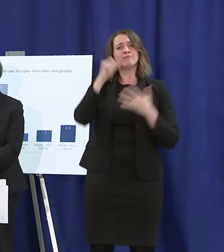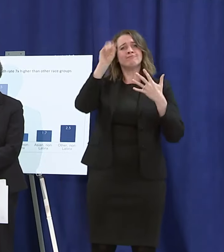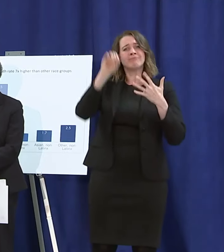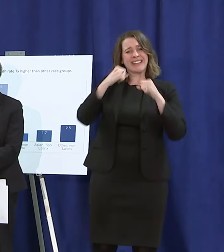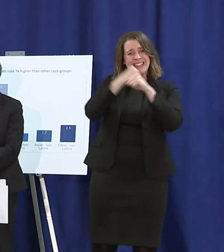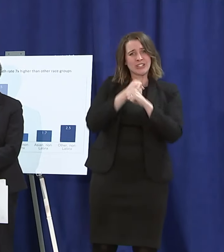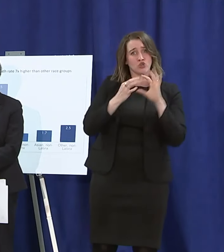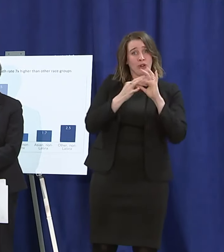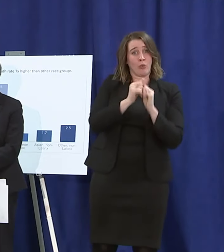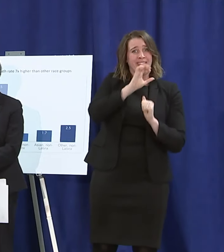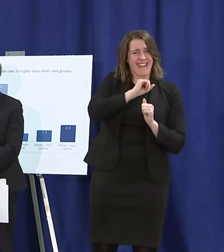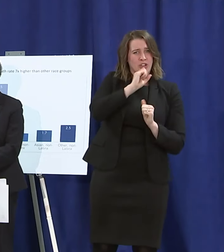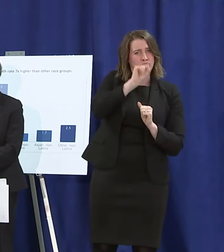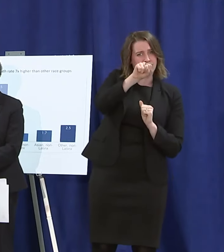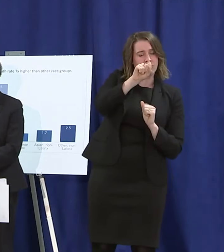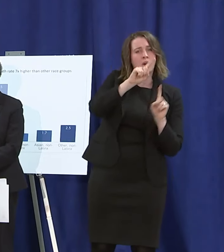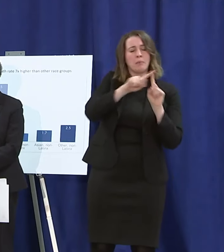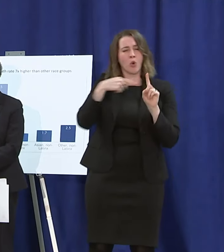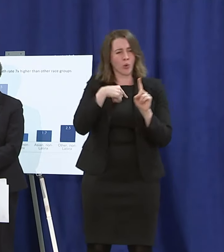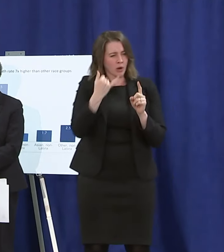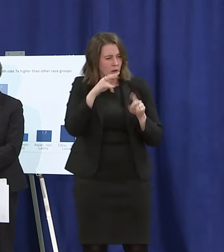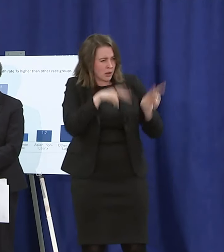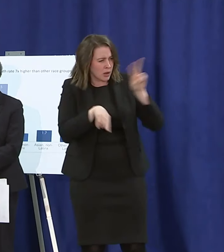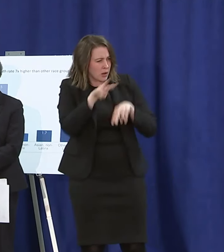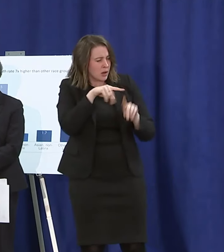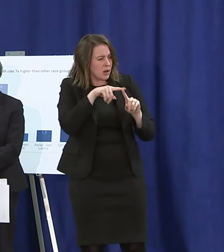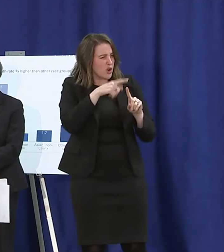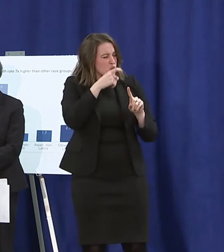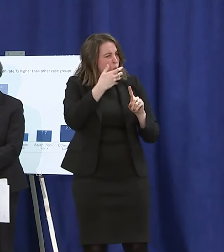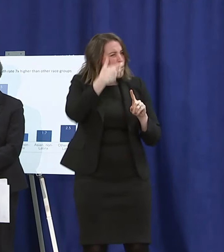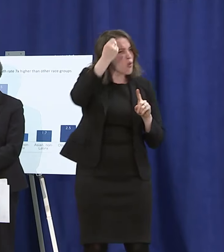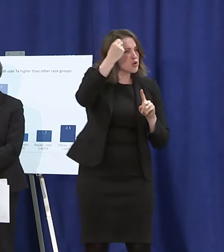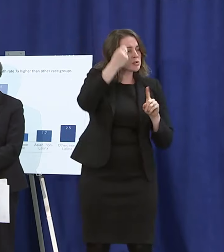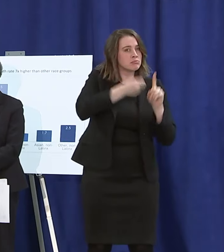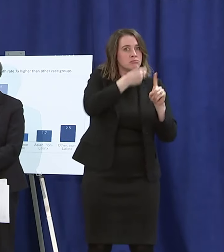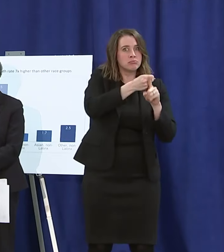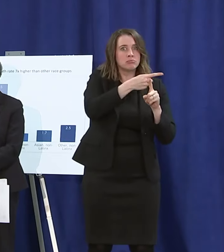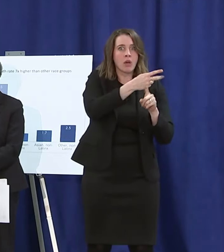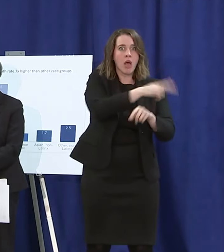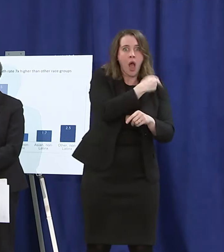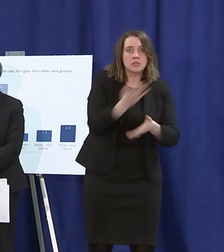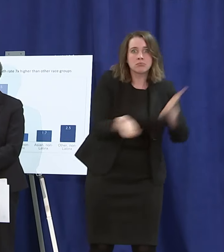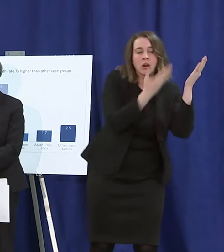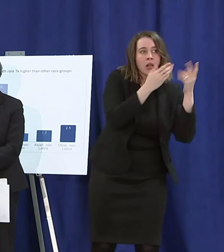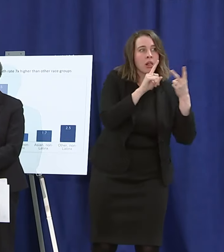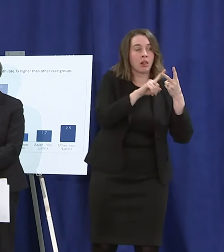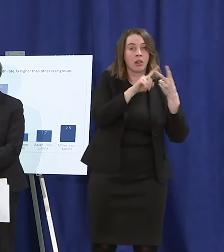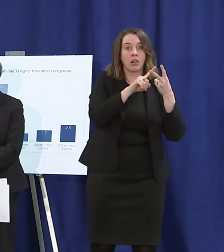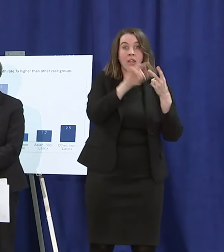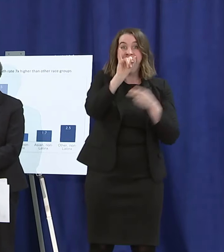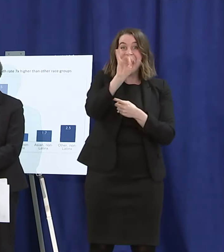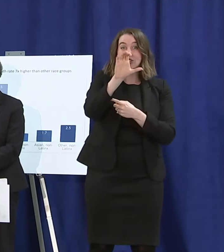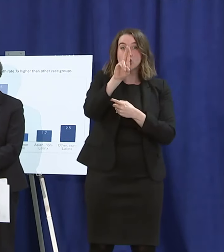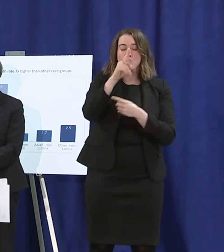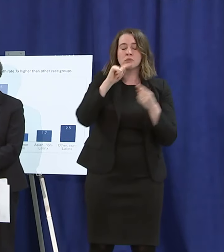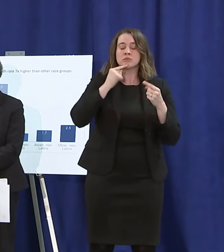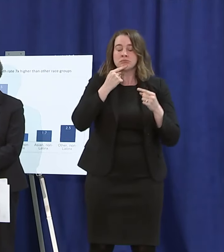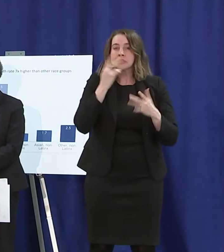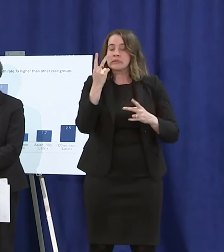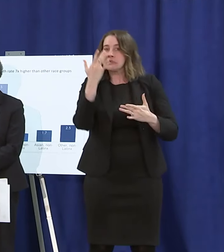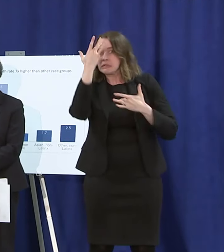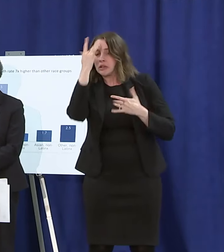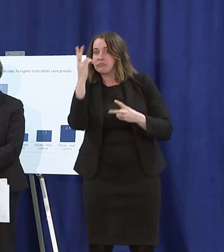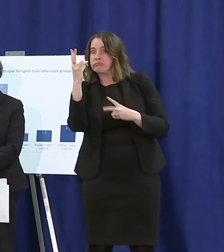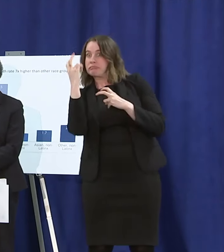we look at those with more severe illness, hospitalizations, ICU, and deaths, we really